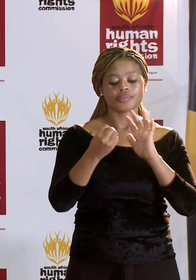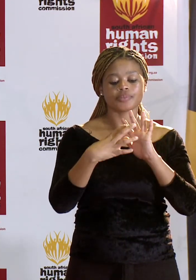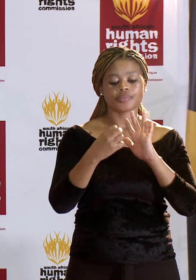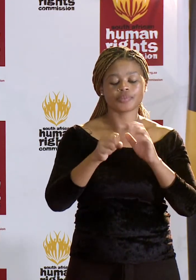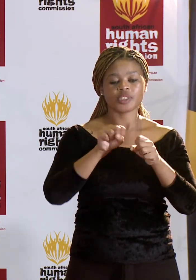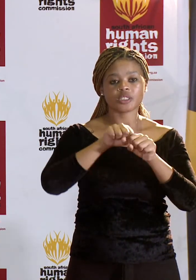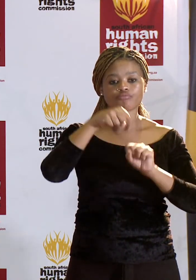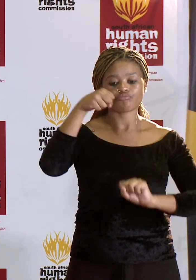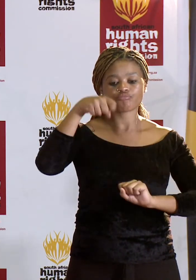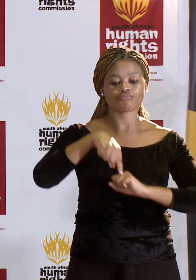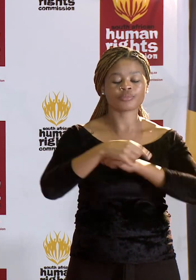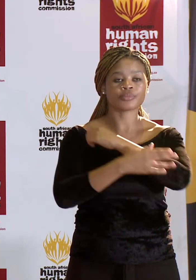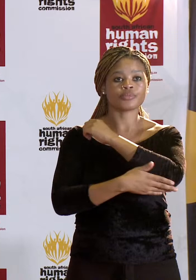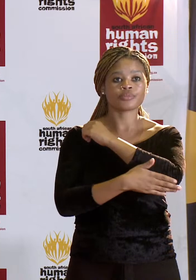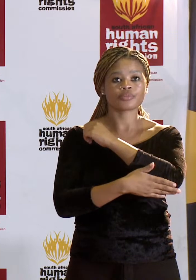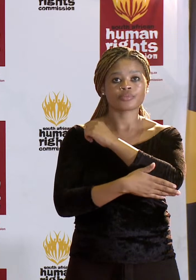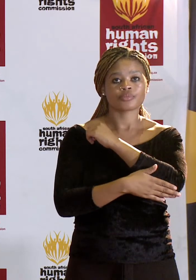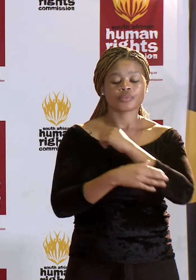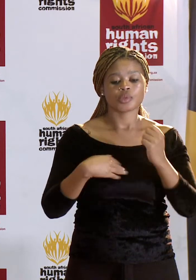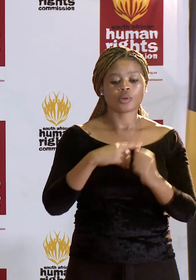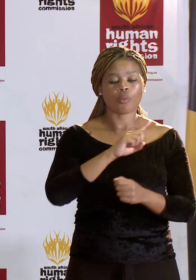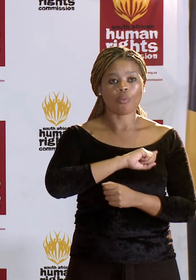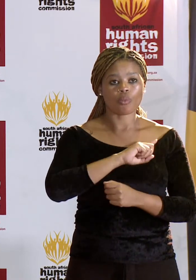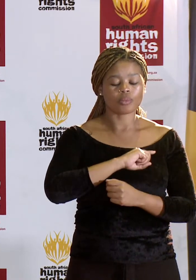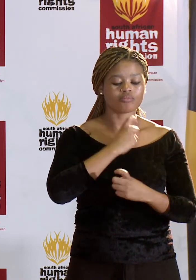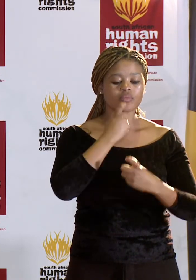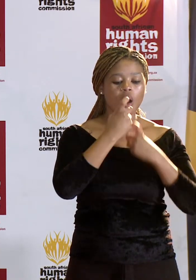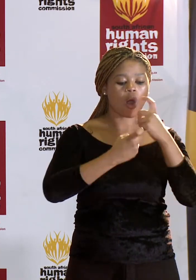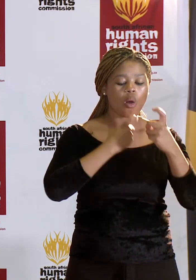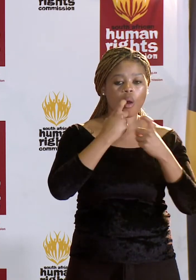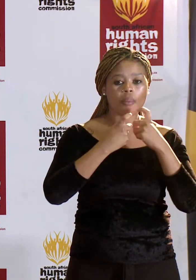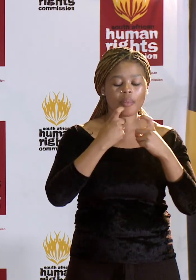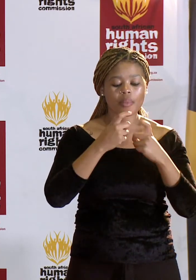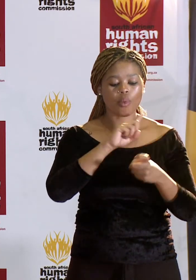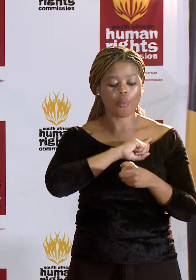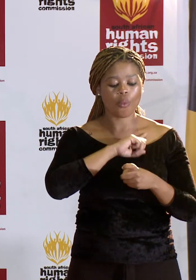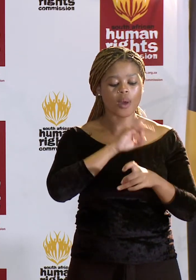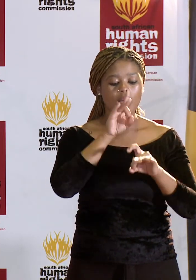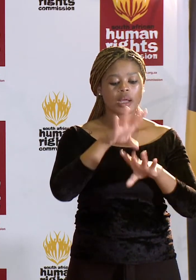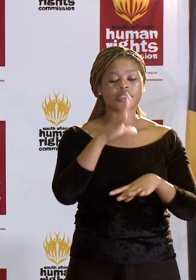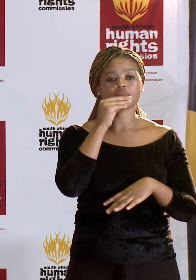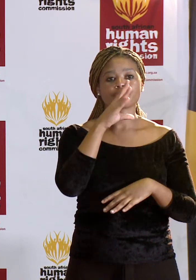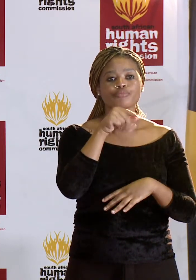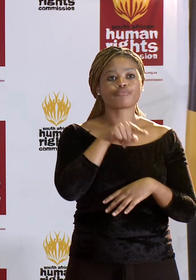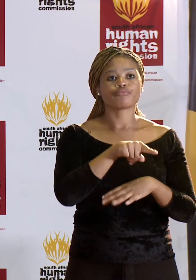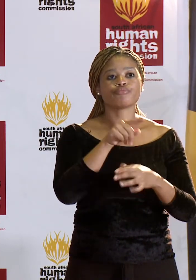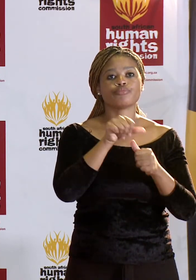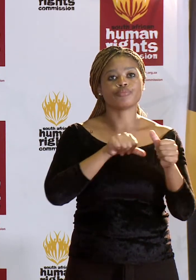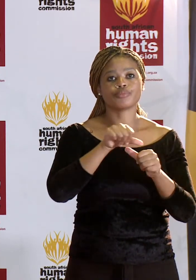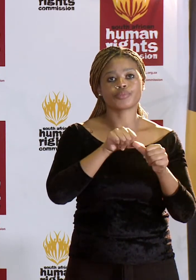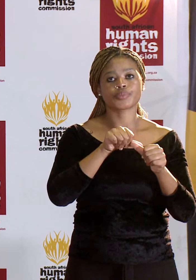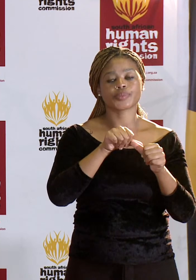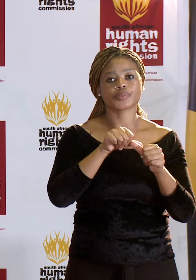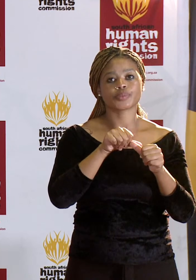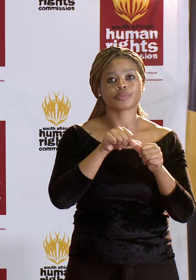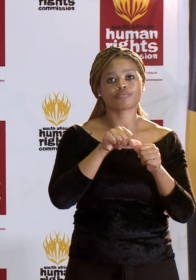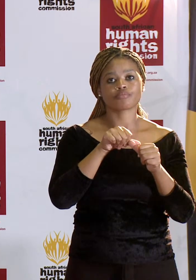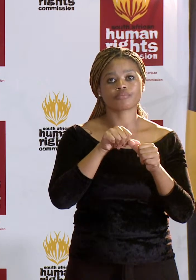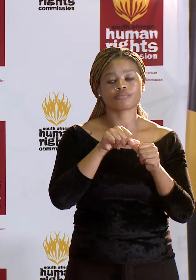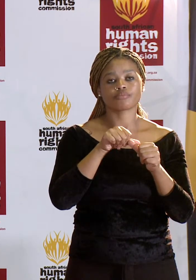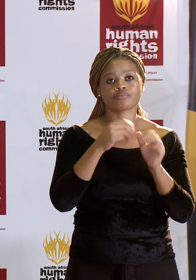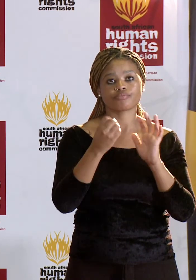country. One of them is the amount of complaints we receive of hate speech on social media. But